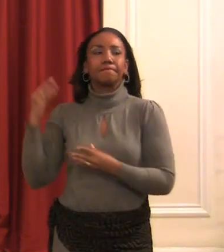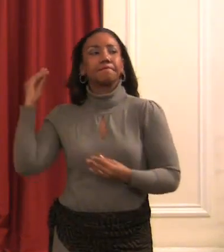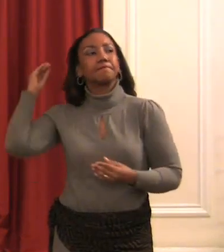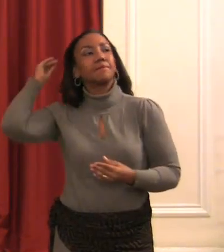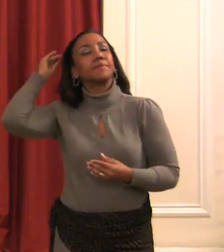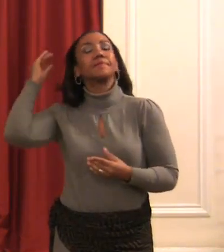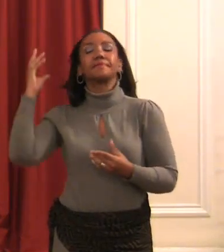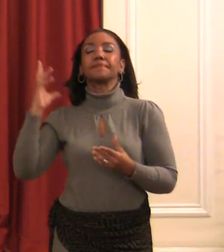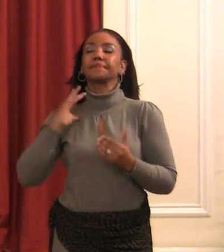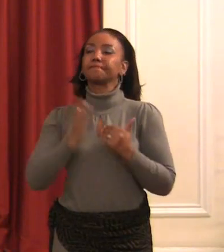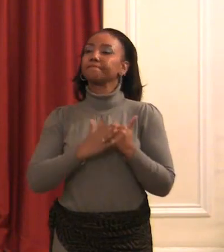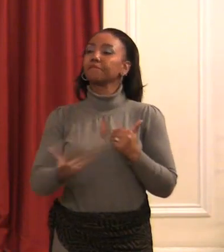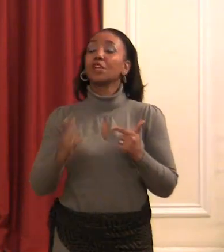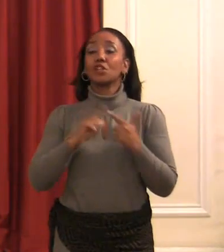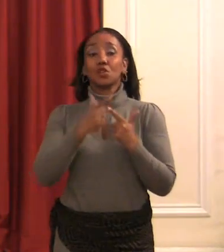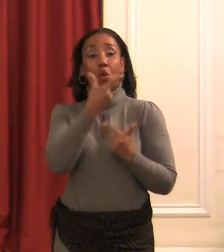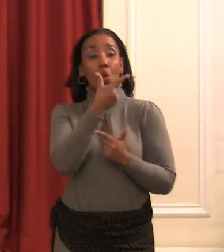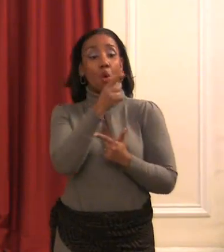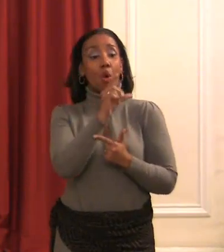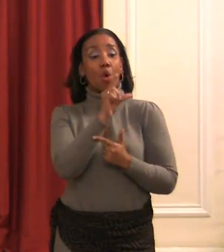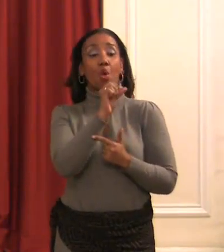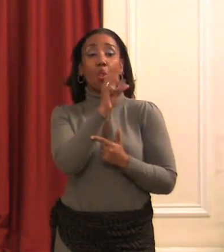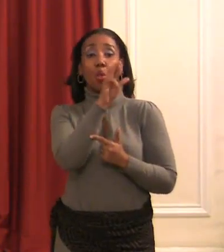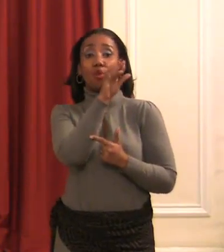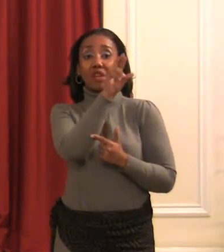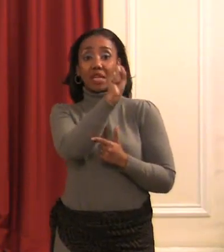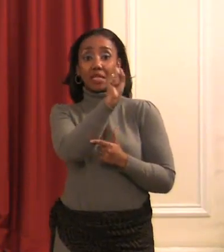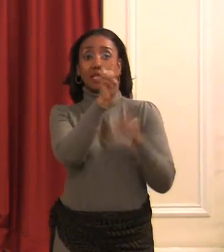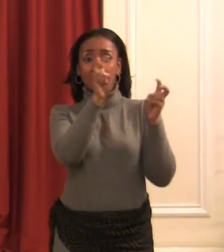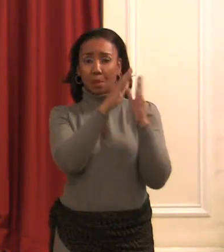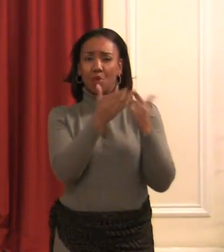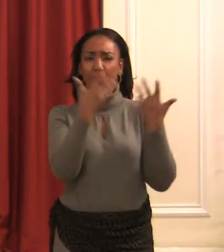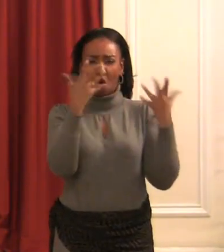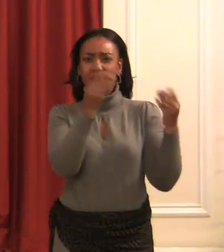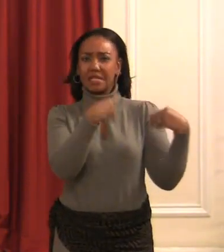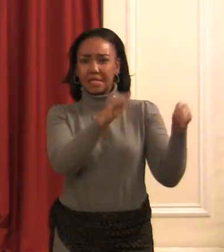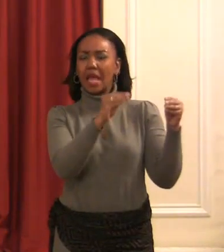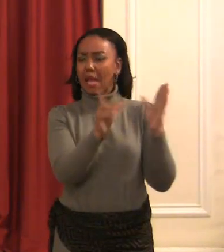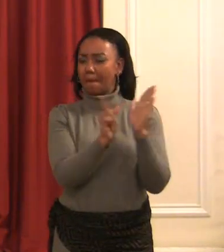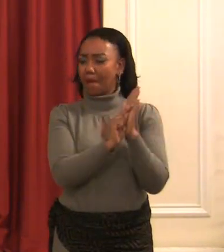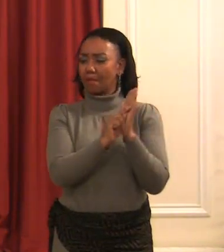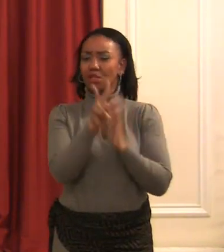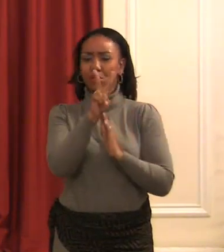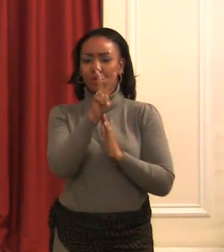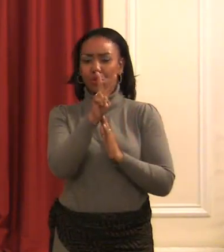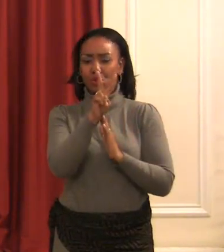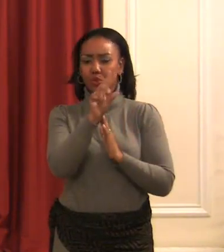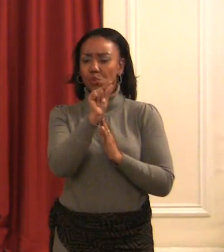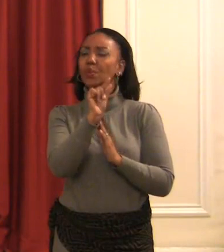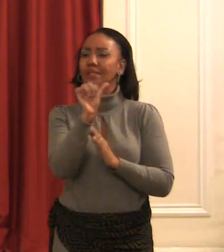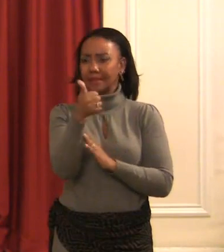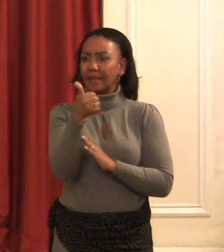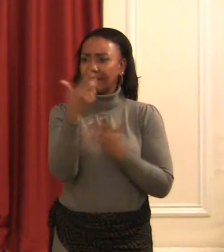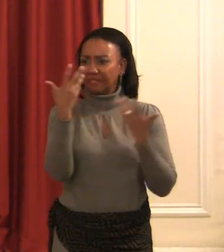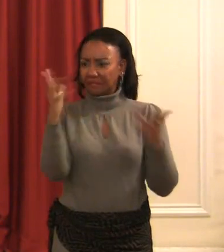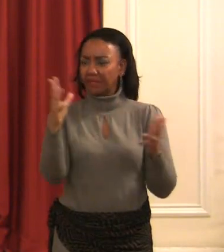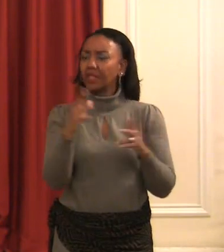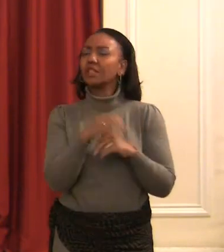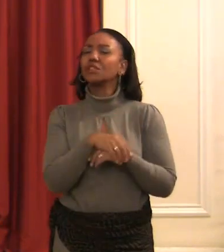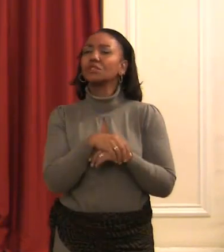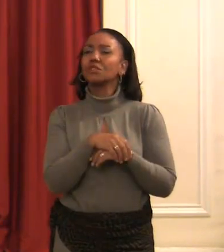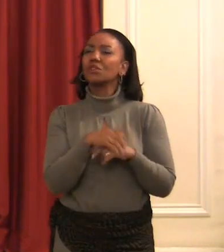And Glorious was already out on the shelves, and this is the book that I published in 2010. And I